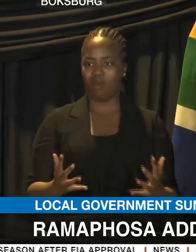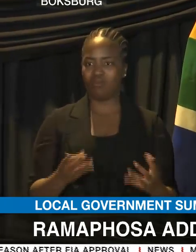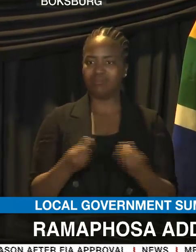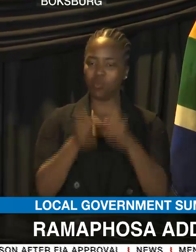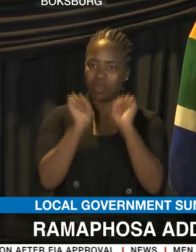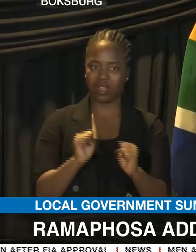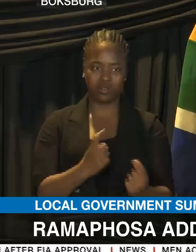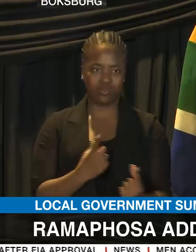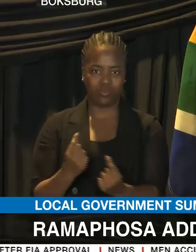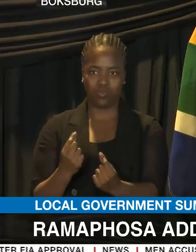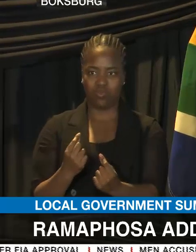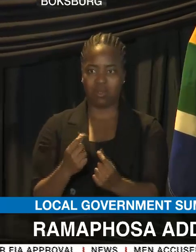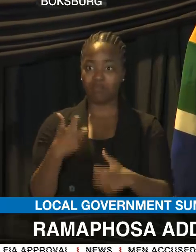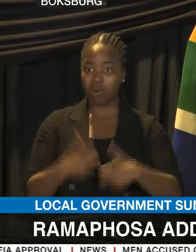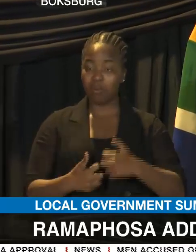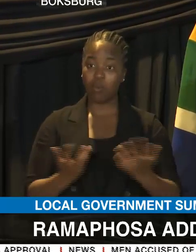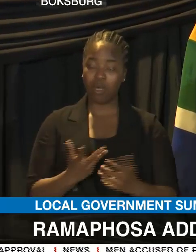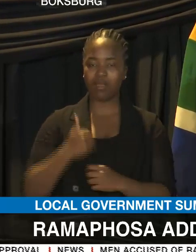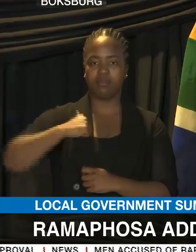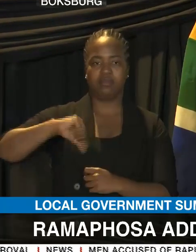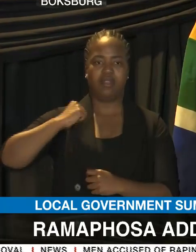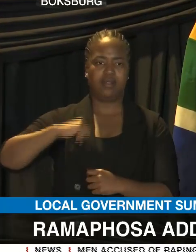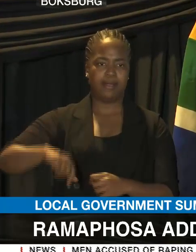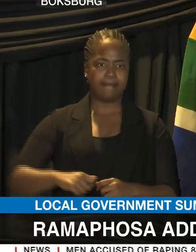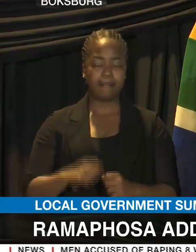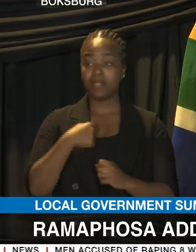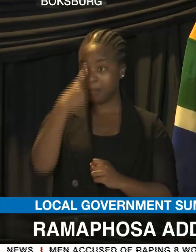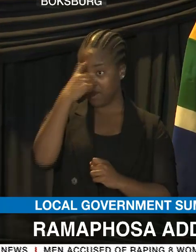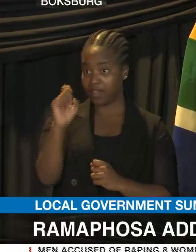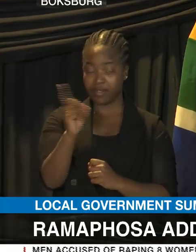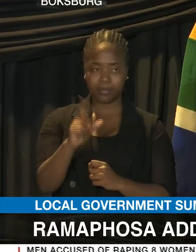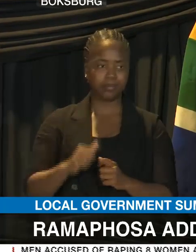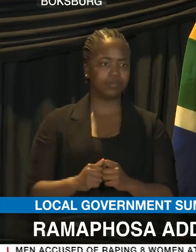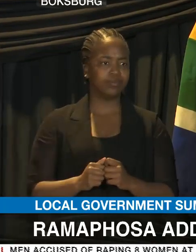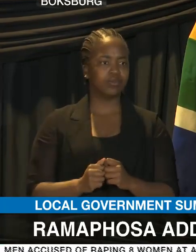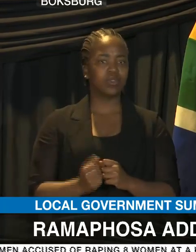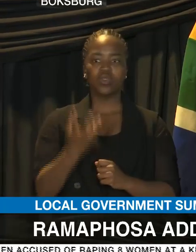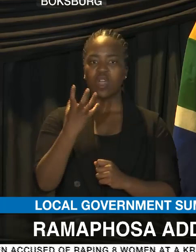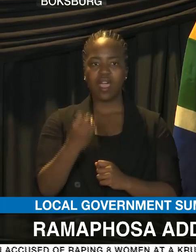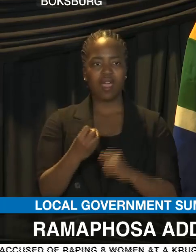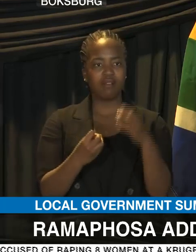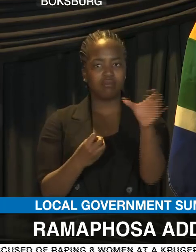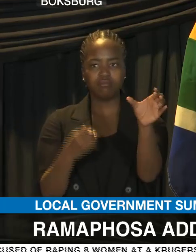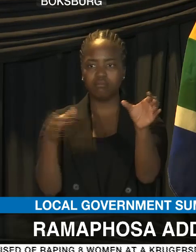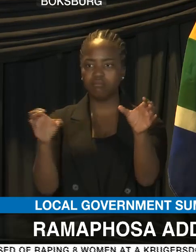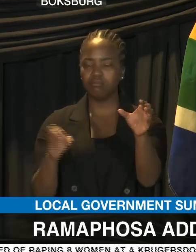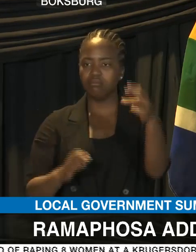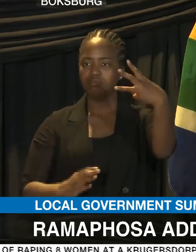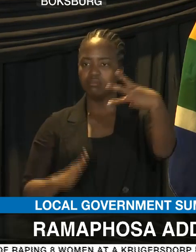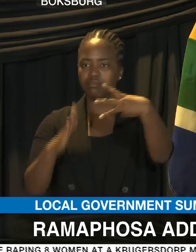beset local government. I believe that you've divided yourselves into